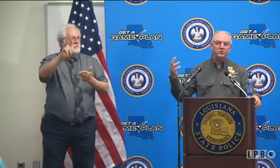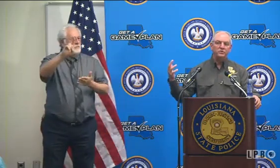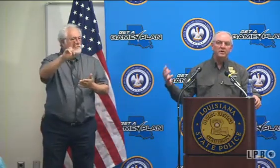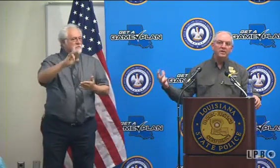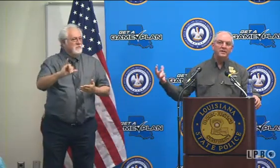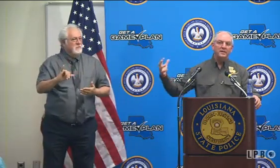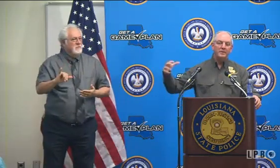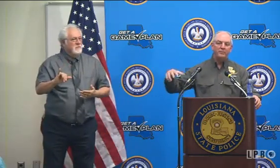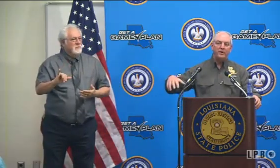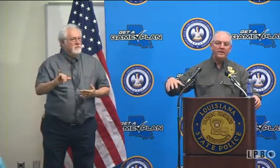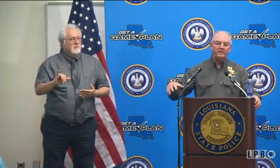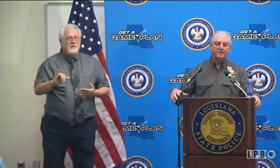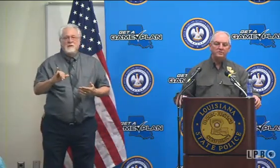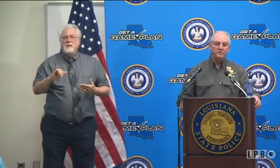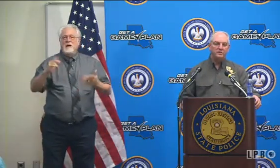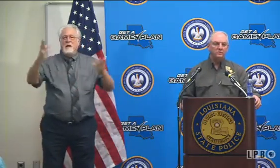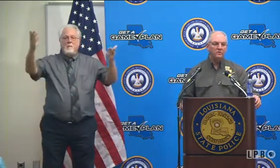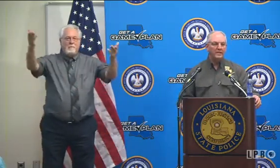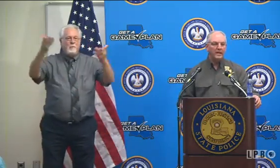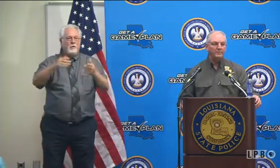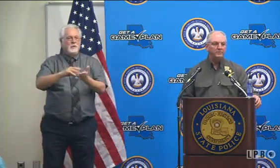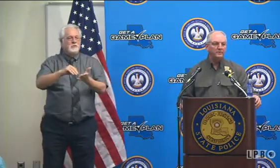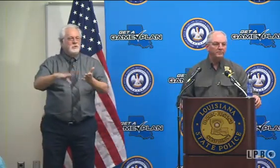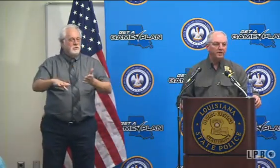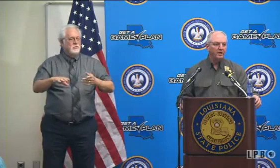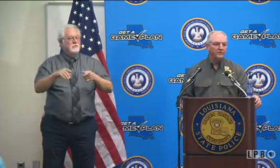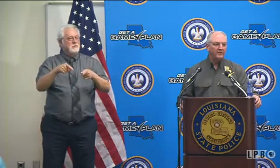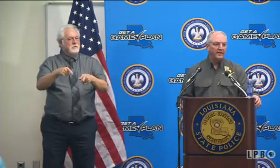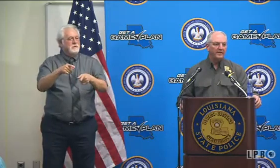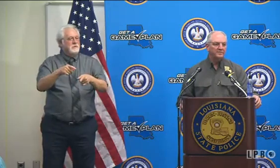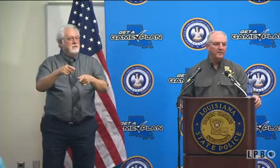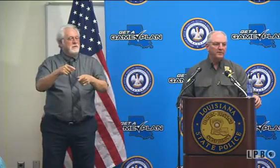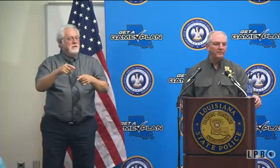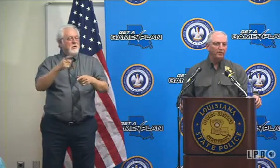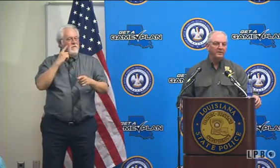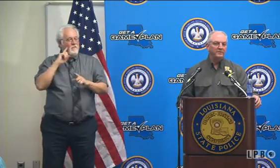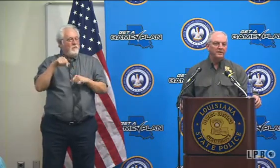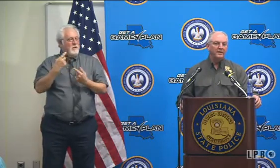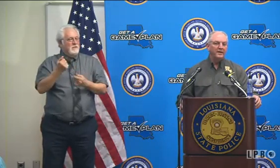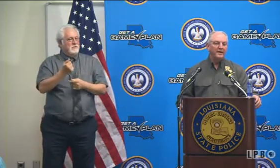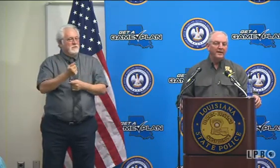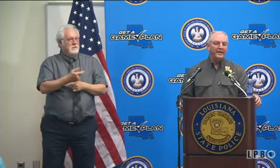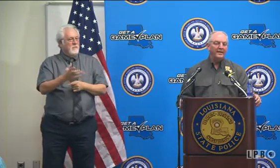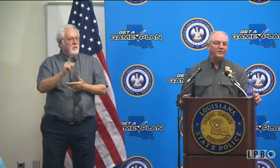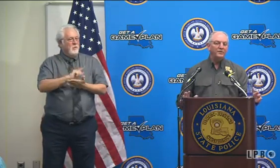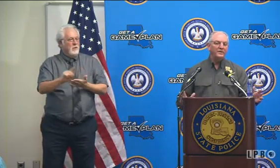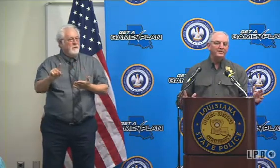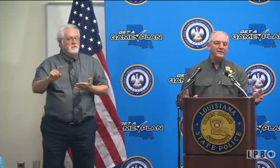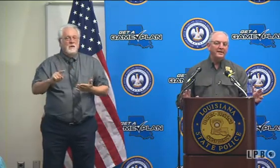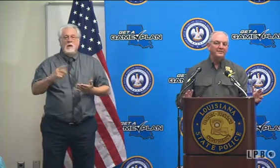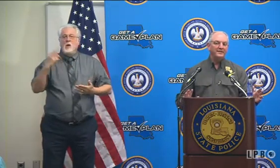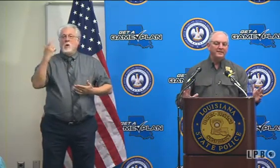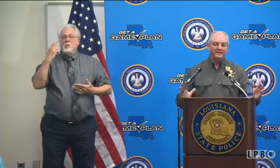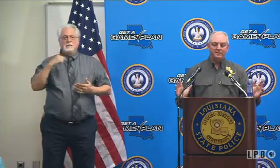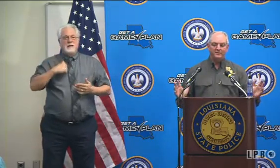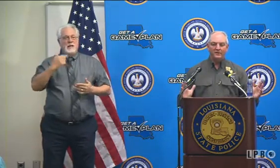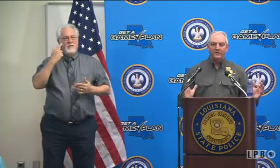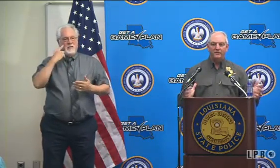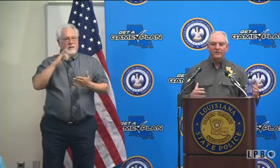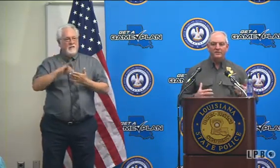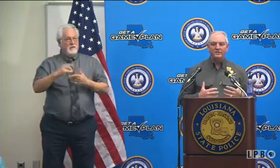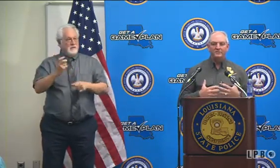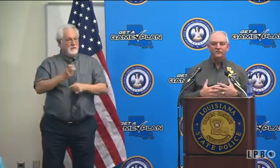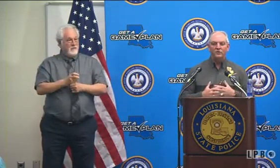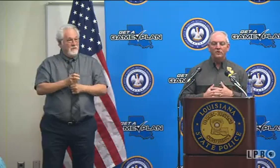campuses too, that have been bringing students on campus for the last couple of weeks. And the reason I say that this is